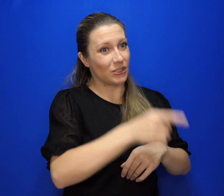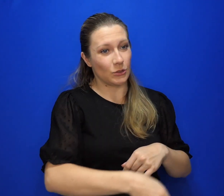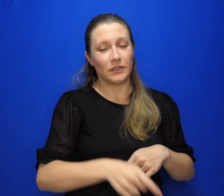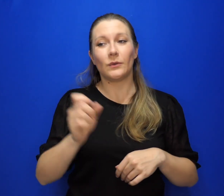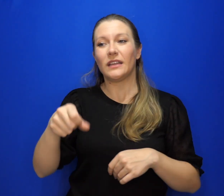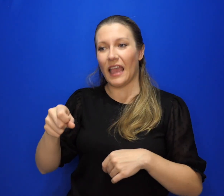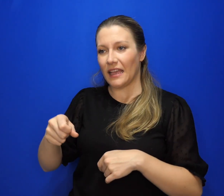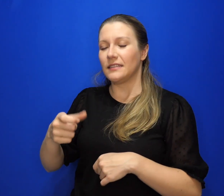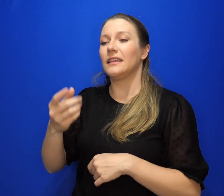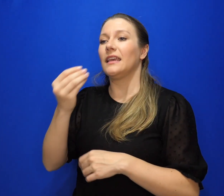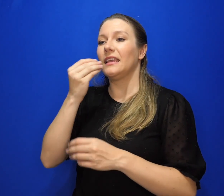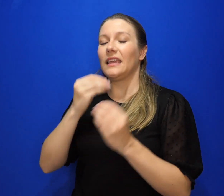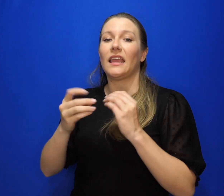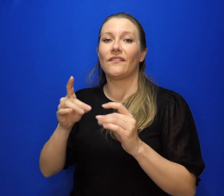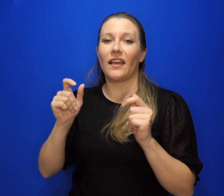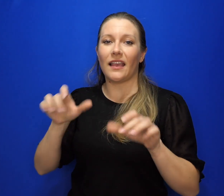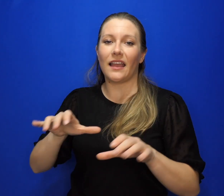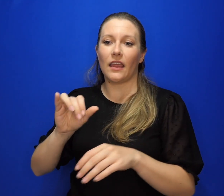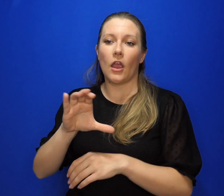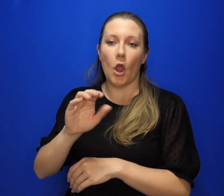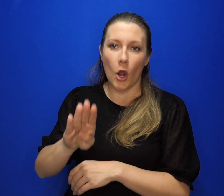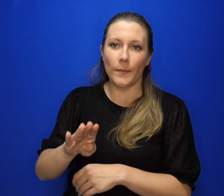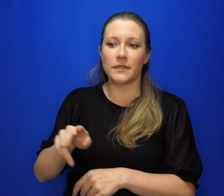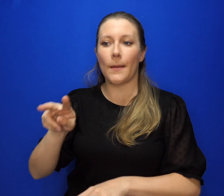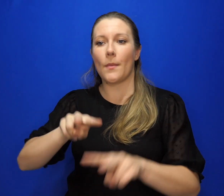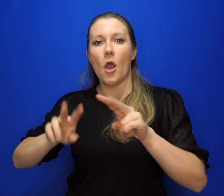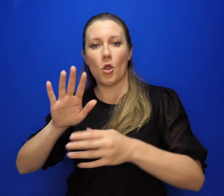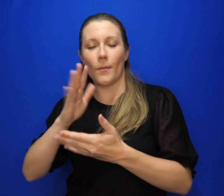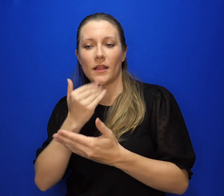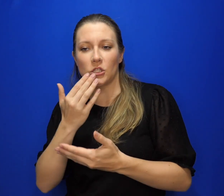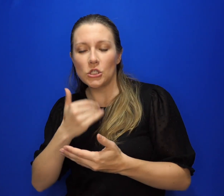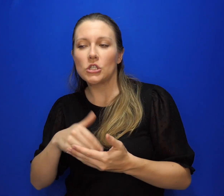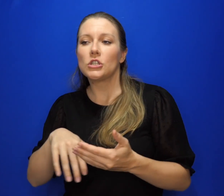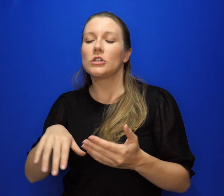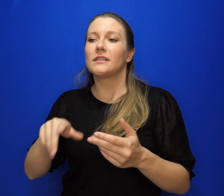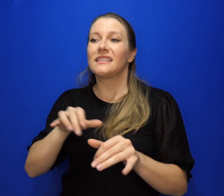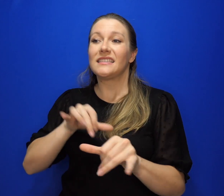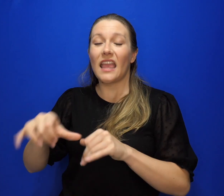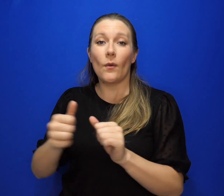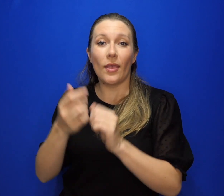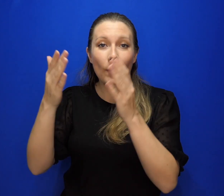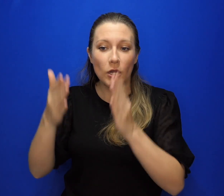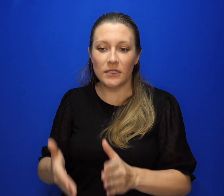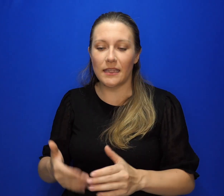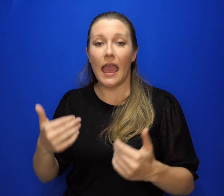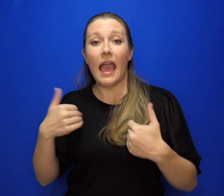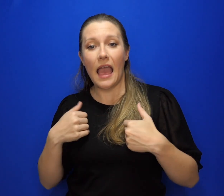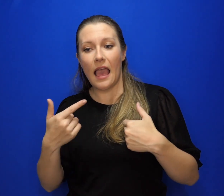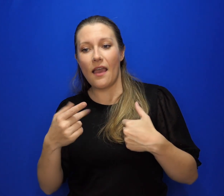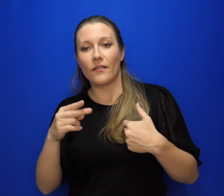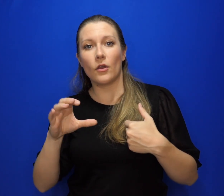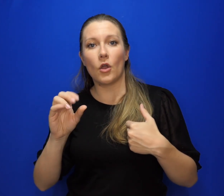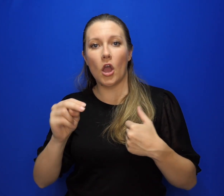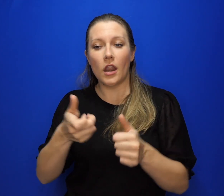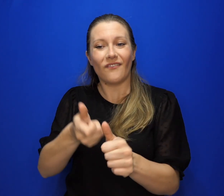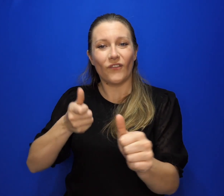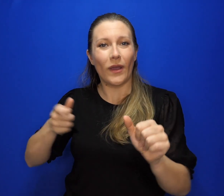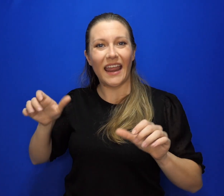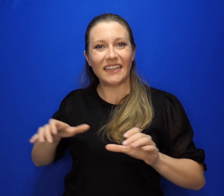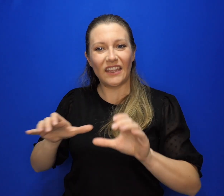with someone, avoid activity, contact your healthcare provider, carry glucagon, adjust your basal insulin. These are things you can do. Yep. I never